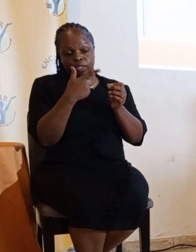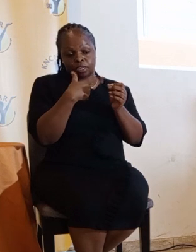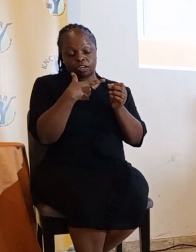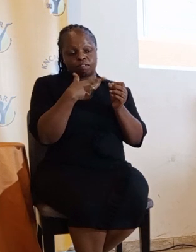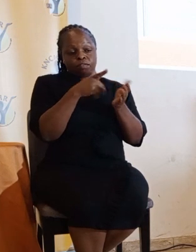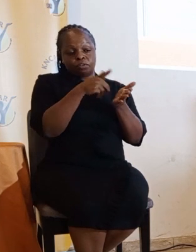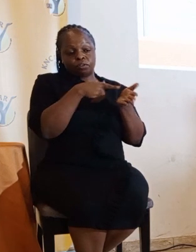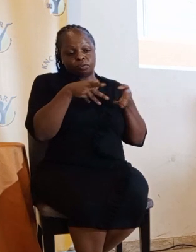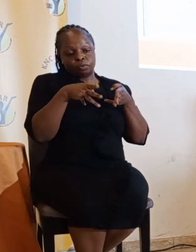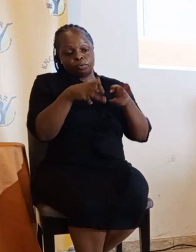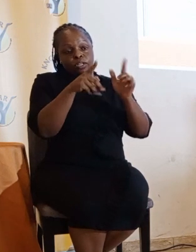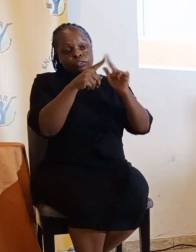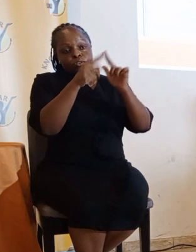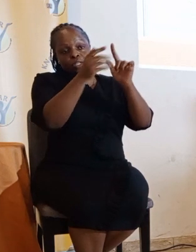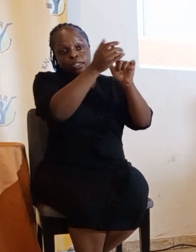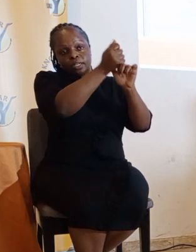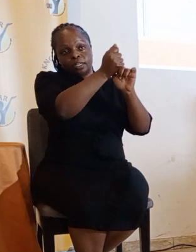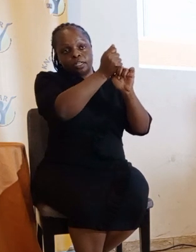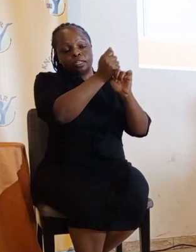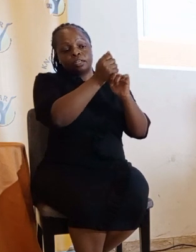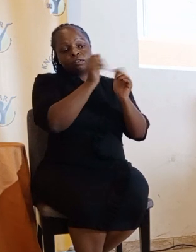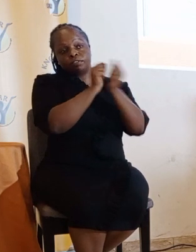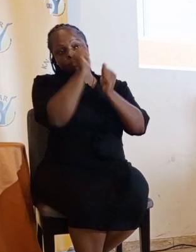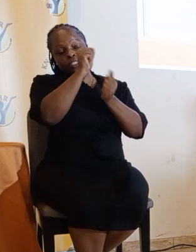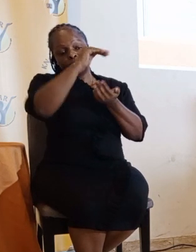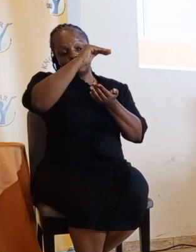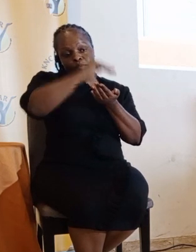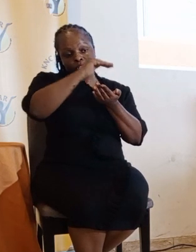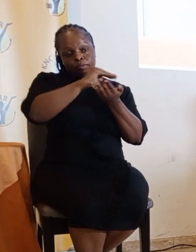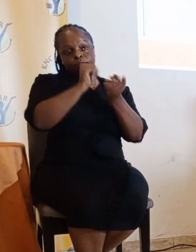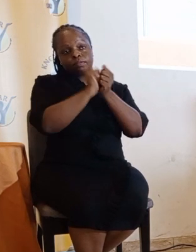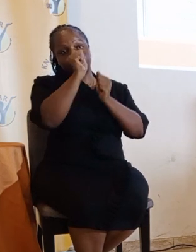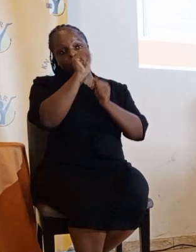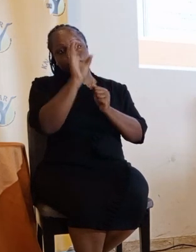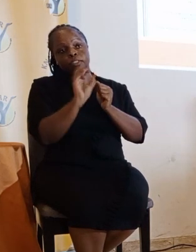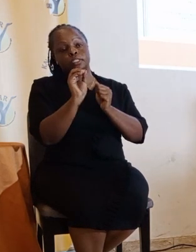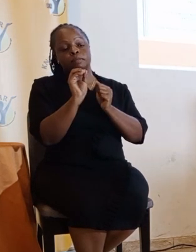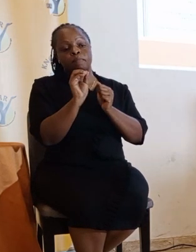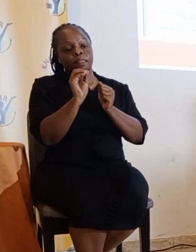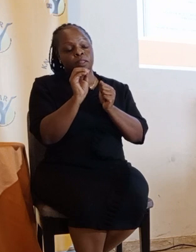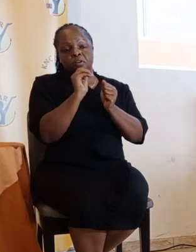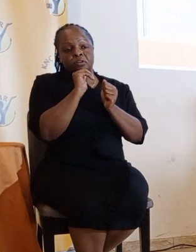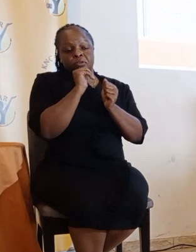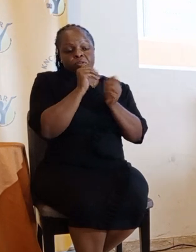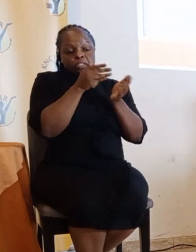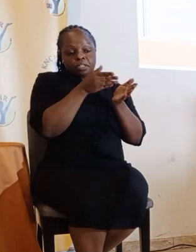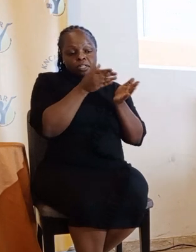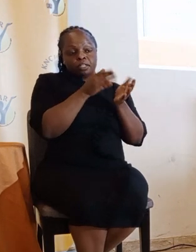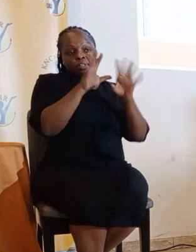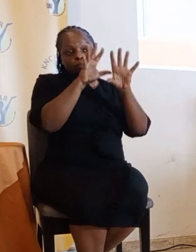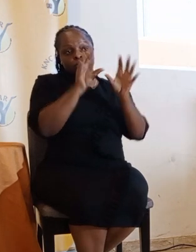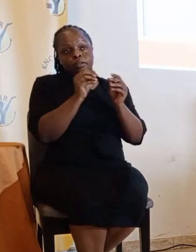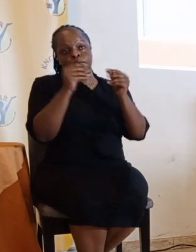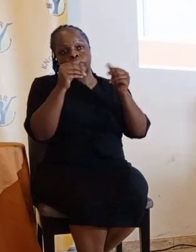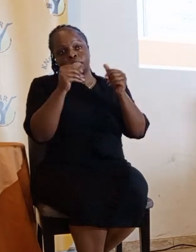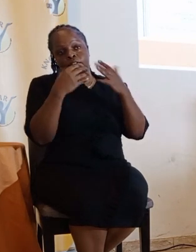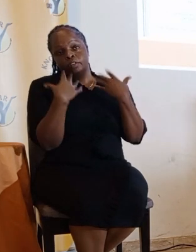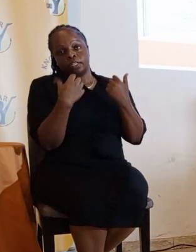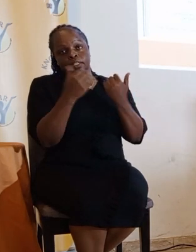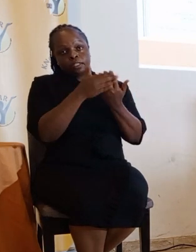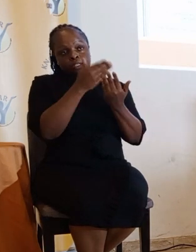long walk to the required minimum of 15%. Notwithstanding the budget, the quality of